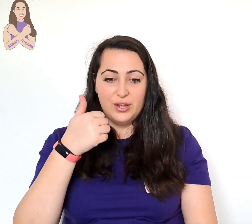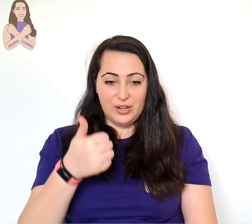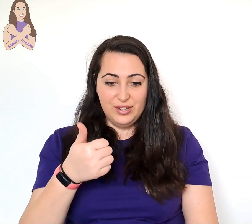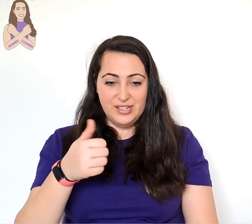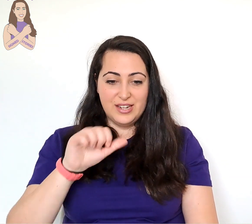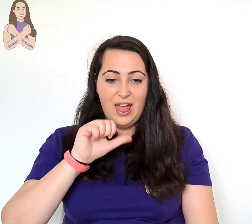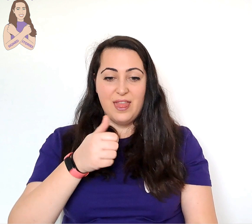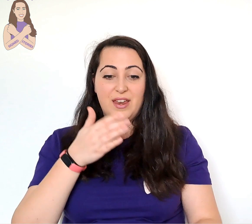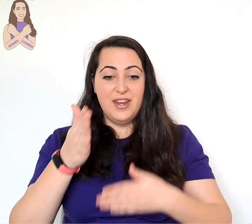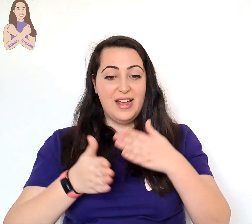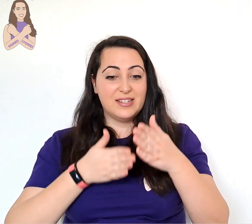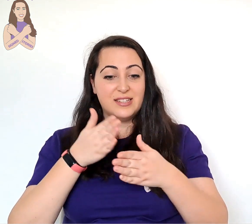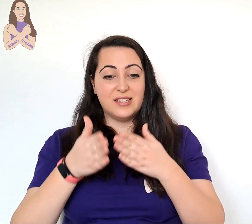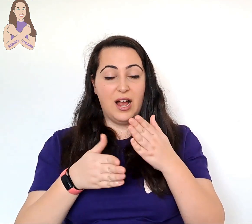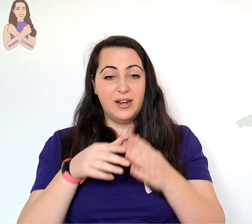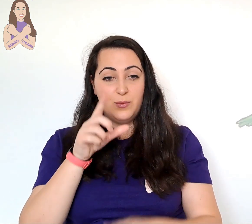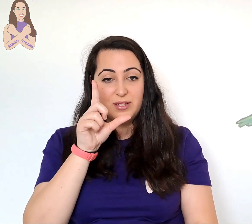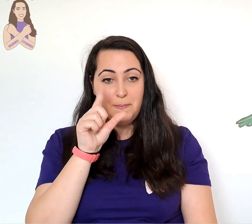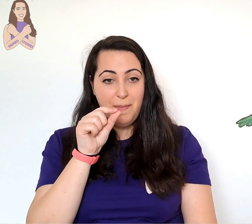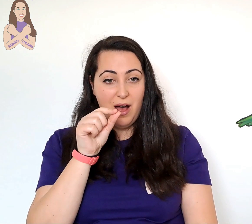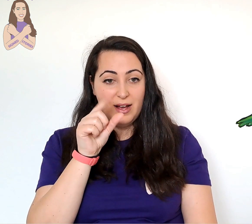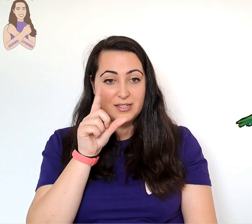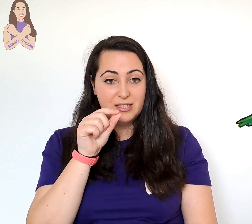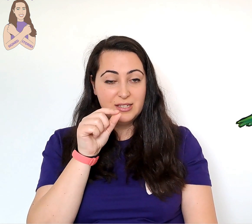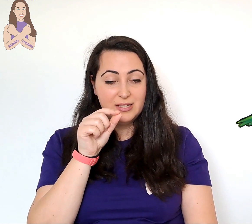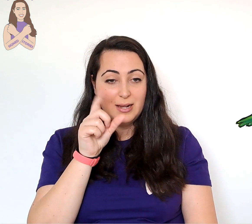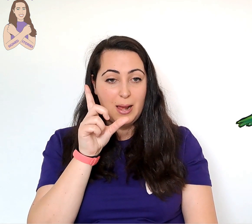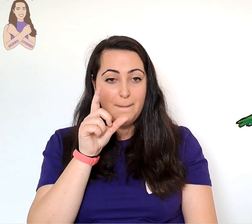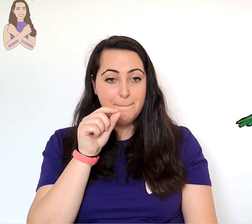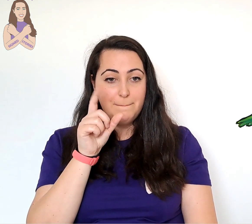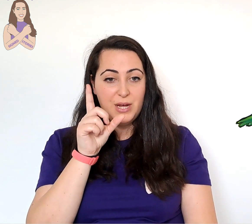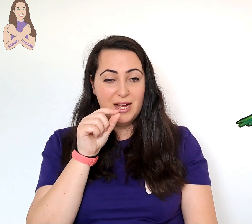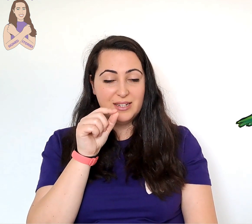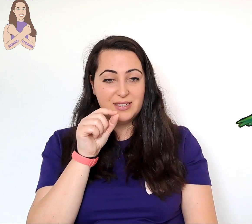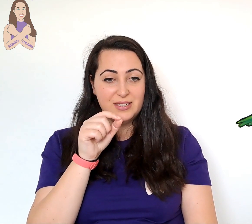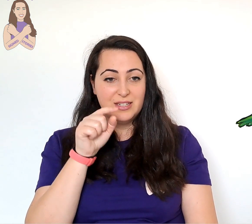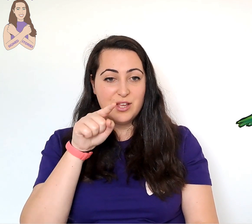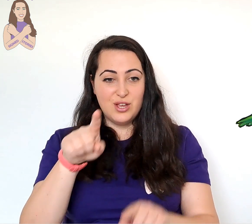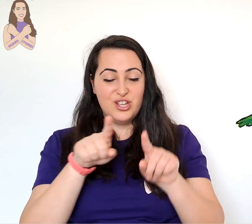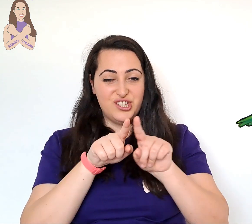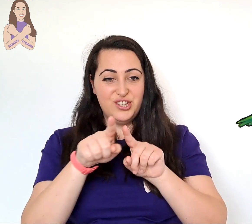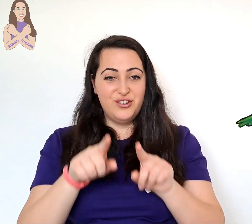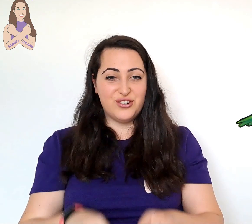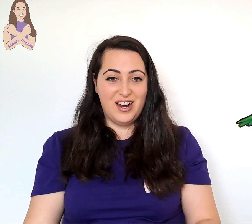Good. The next sign was bird. Bird. You try.